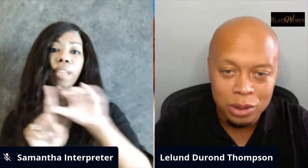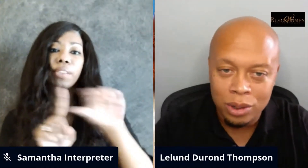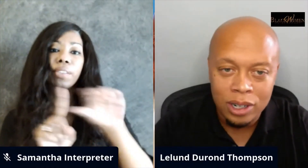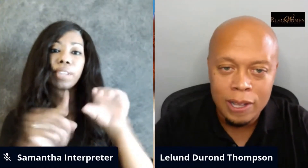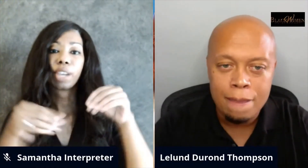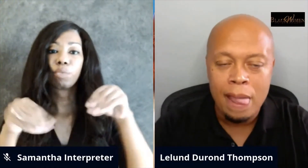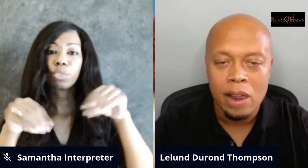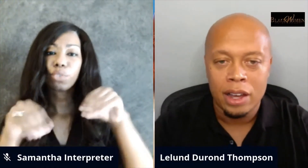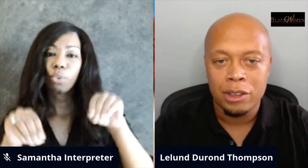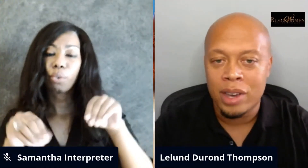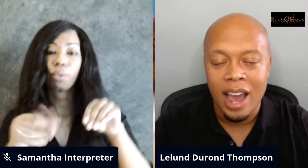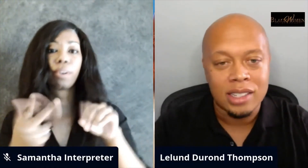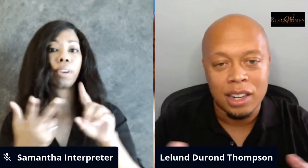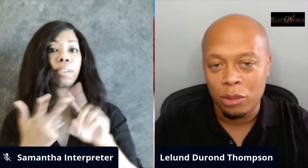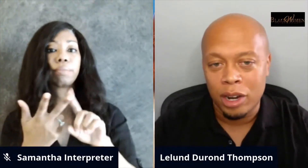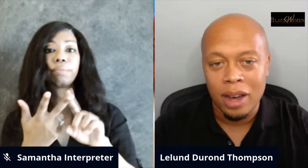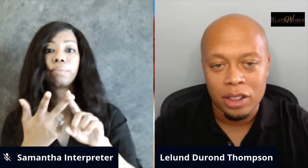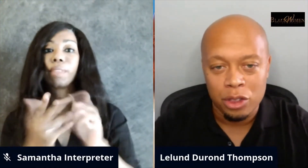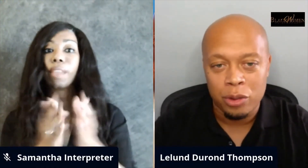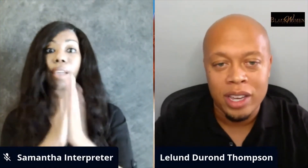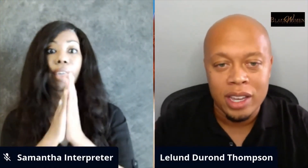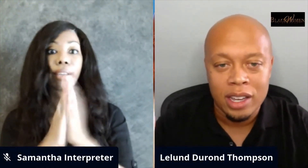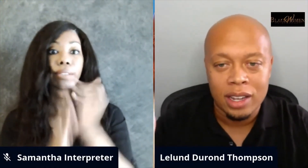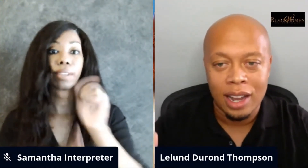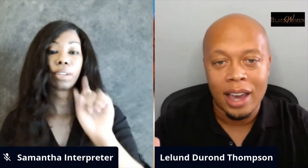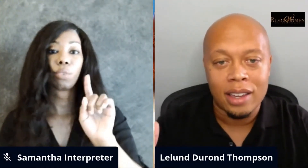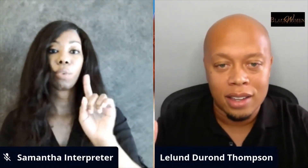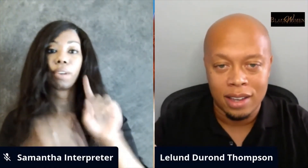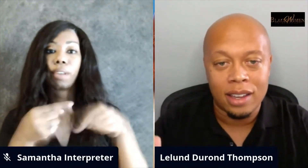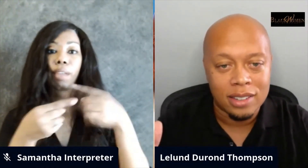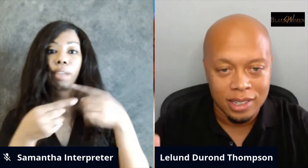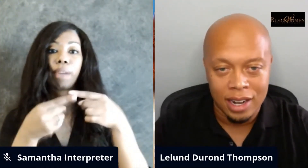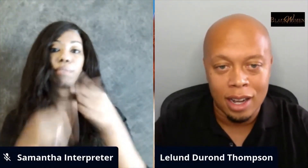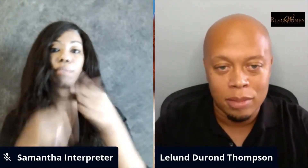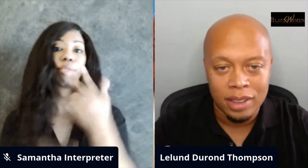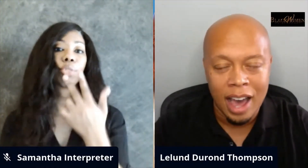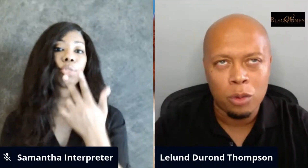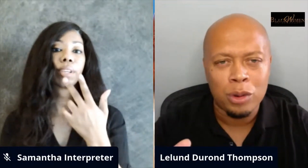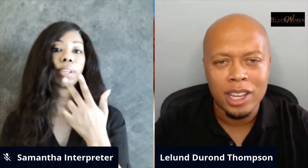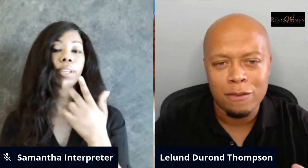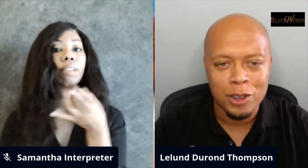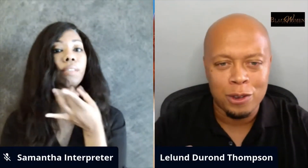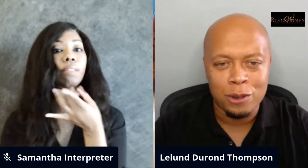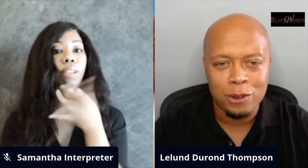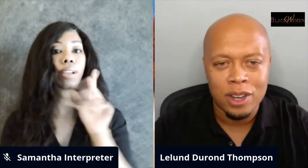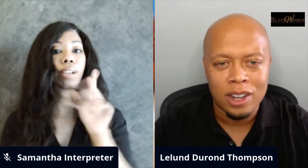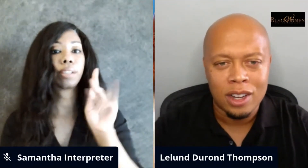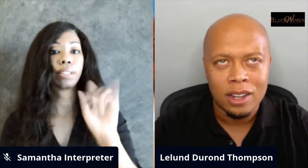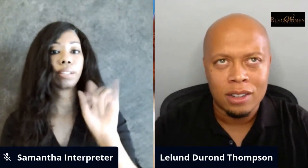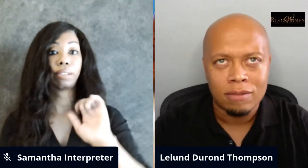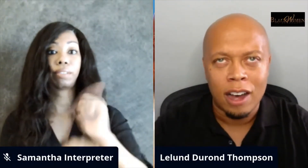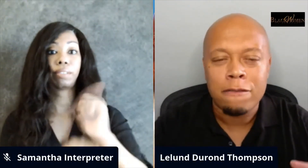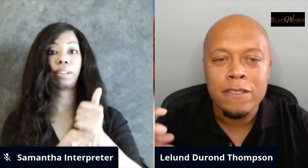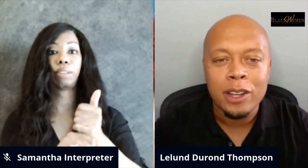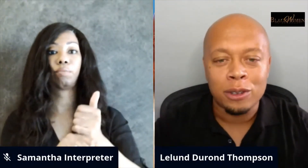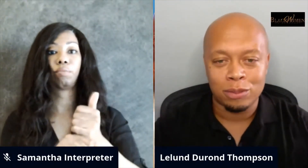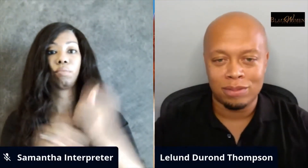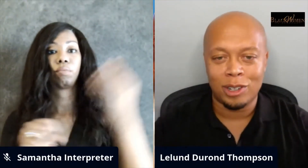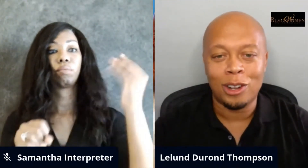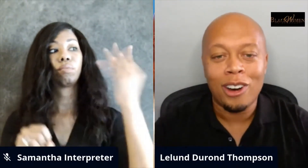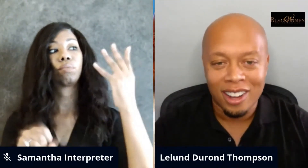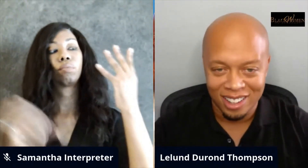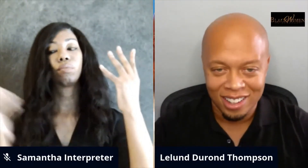lighting store. You can ask anyone about a 3-light kit setup. That will give you a